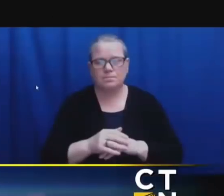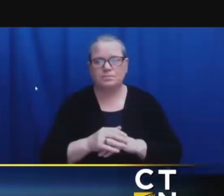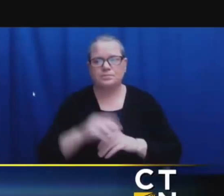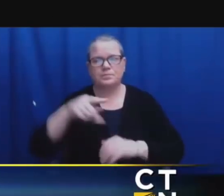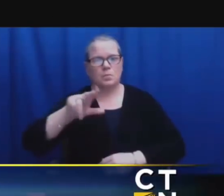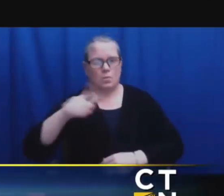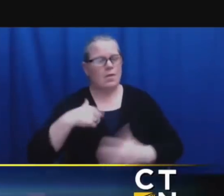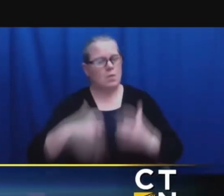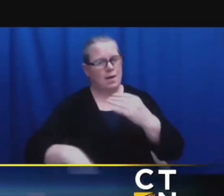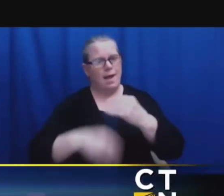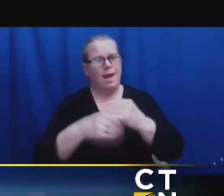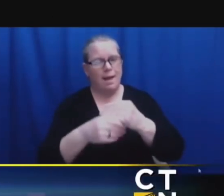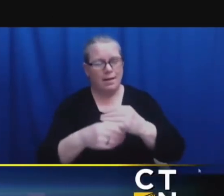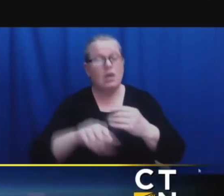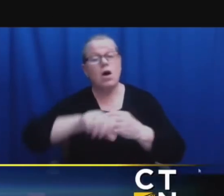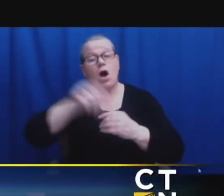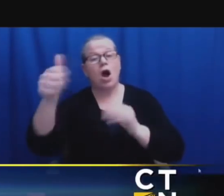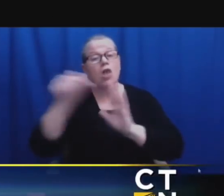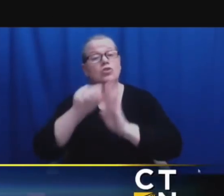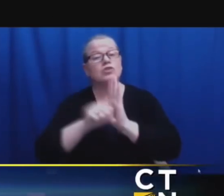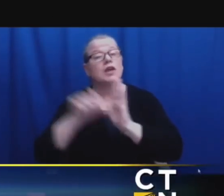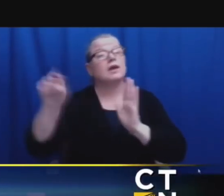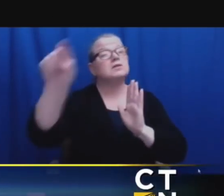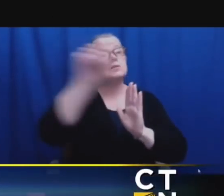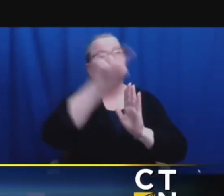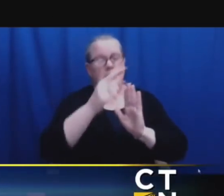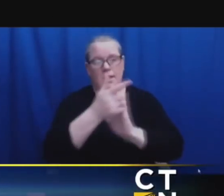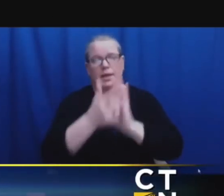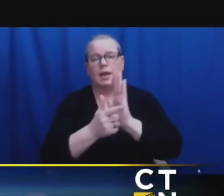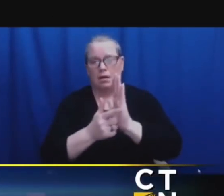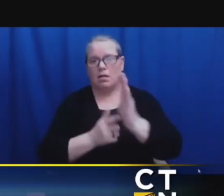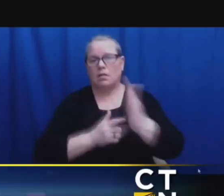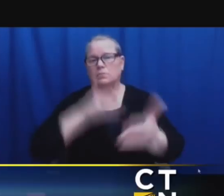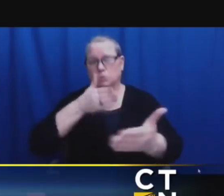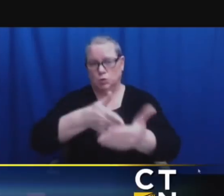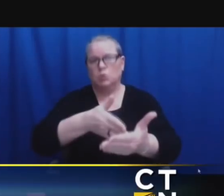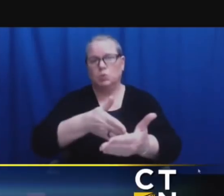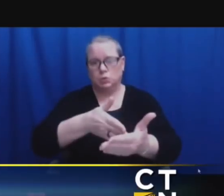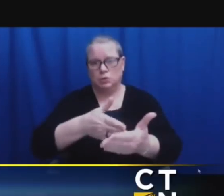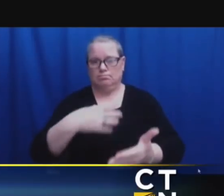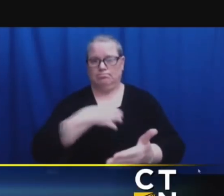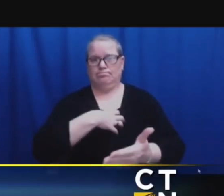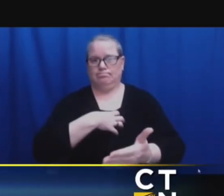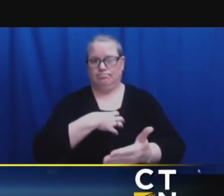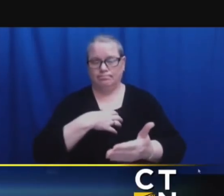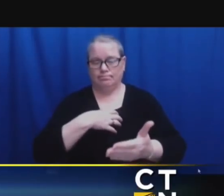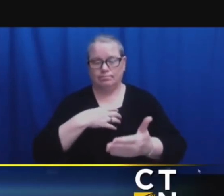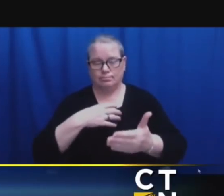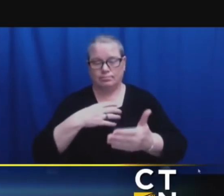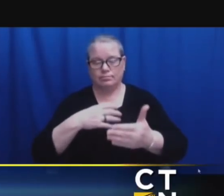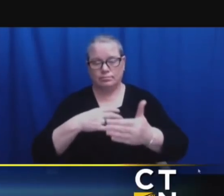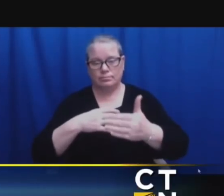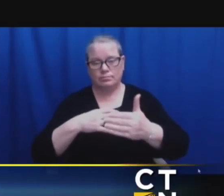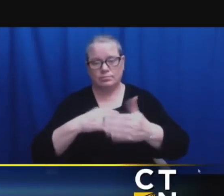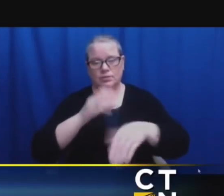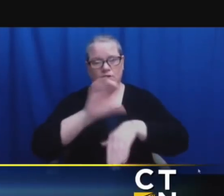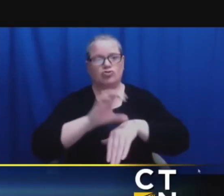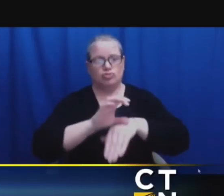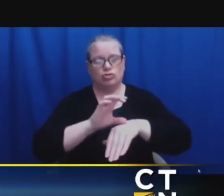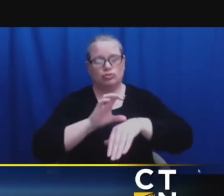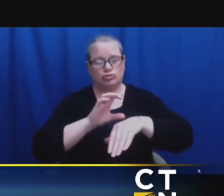challenges taken in other states as it deals with particularly the cap that is put forth